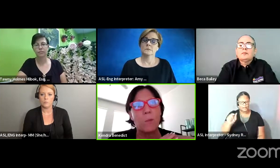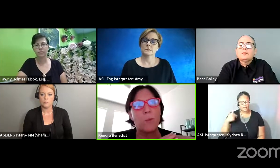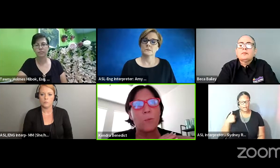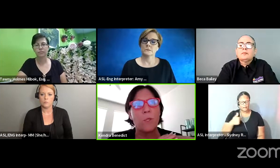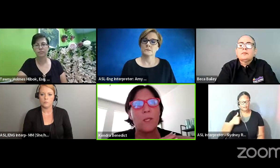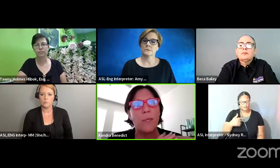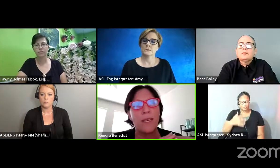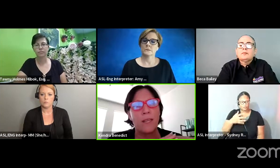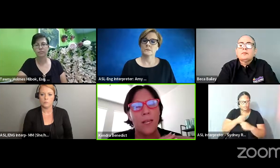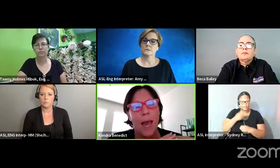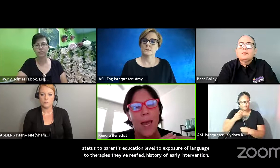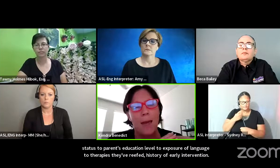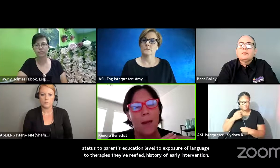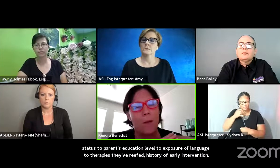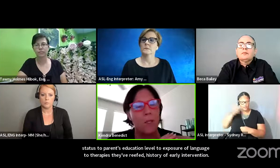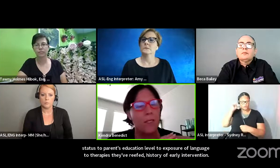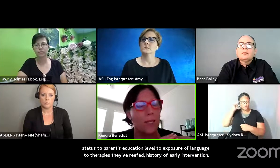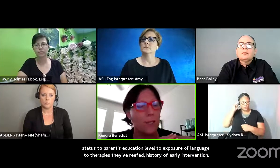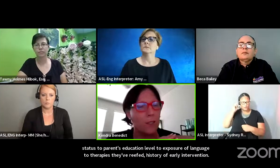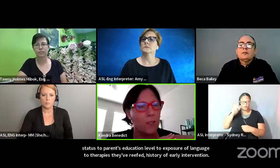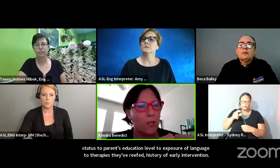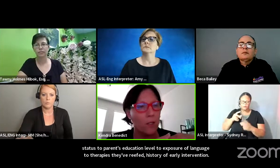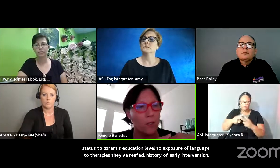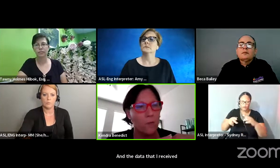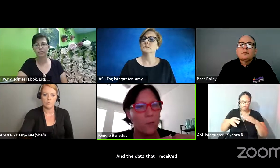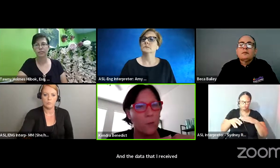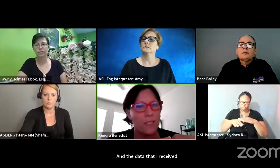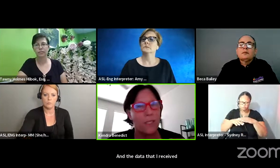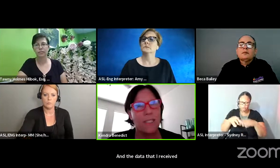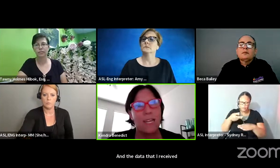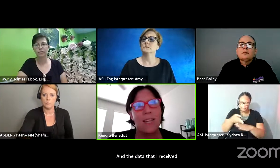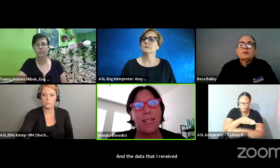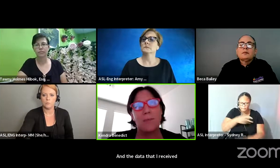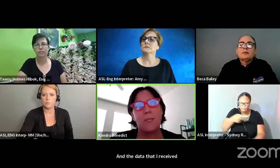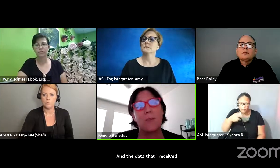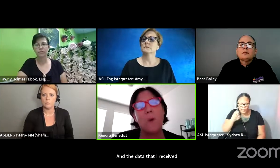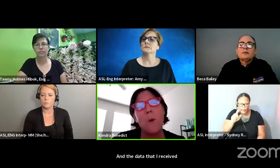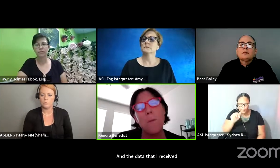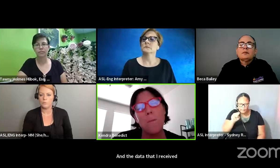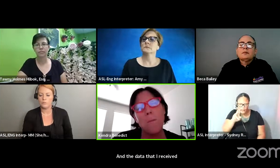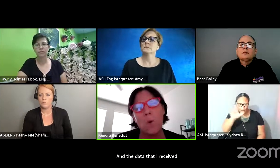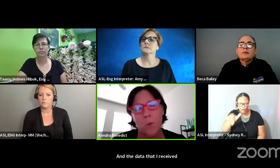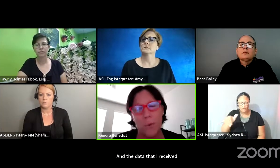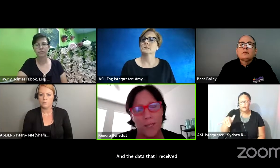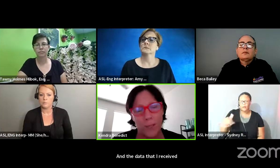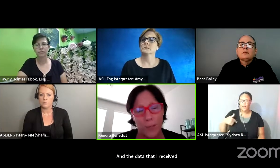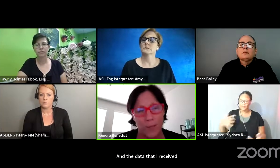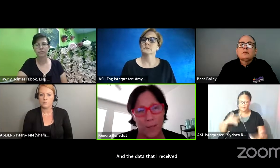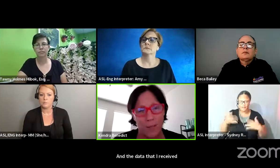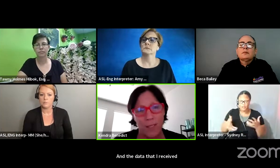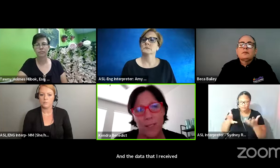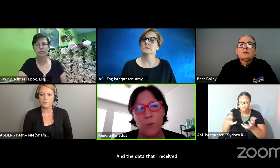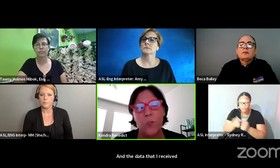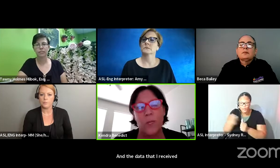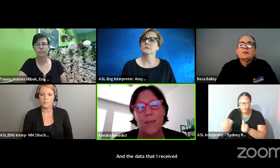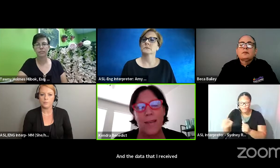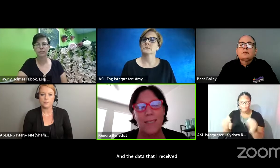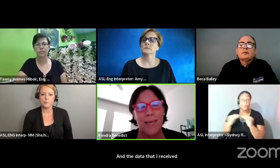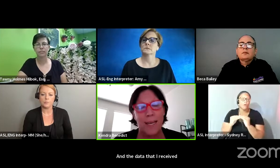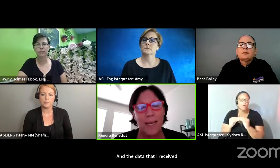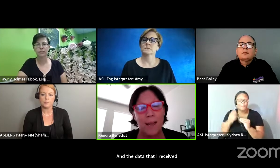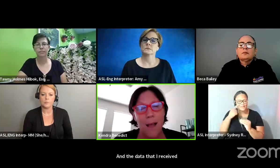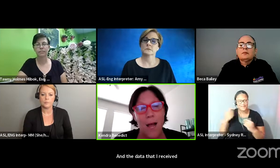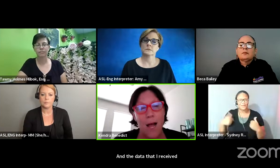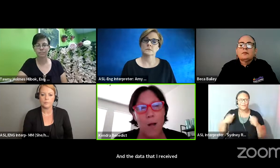again, very preliminary, and I'm excited to talk to the folks there because I think there's even more we can do with